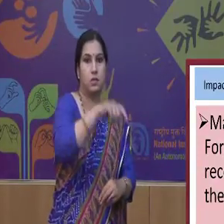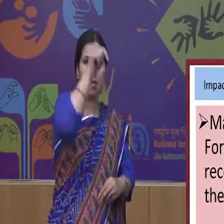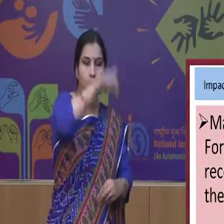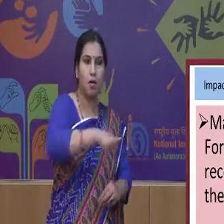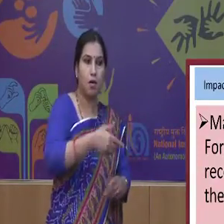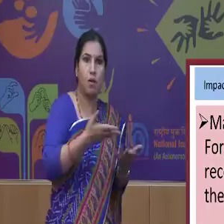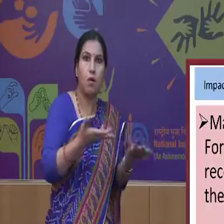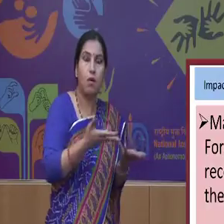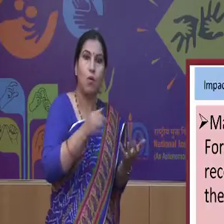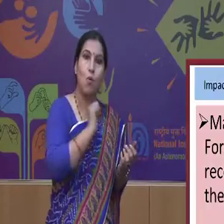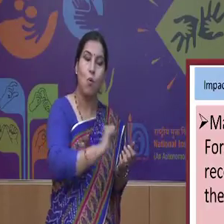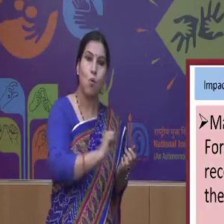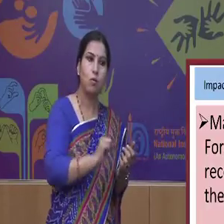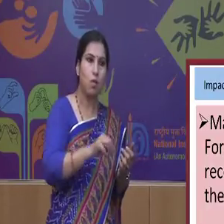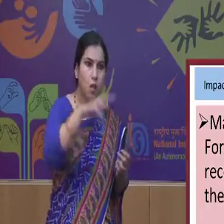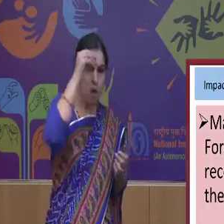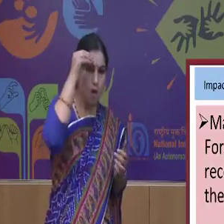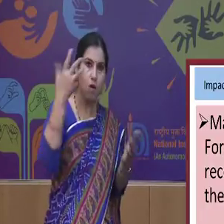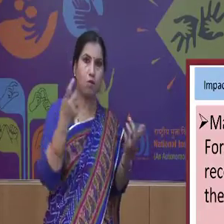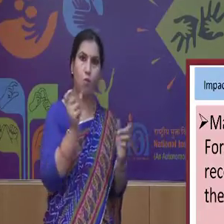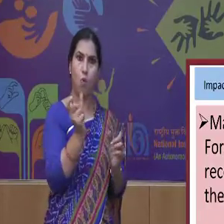They learned about democracy,